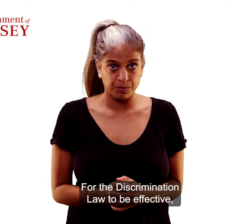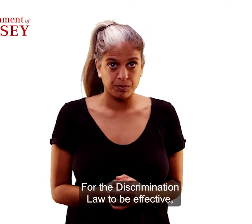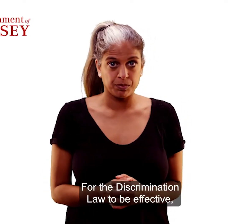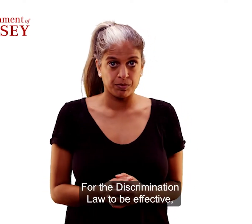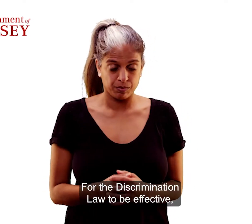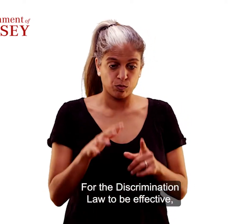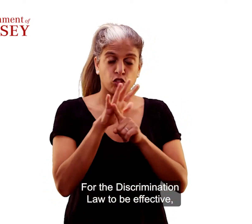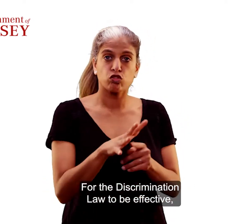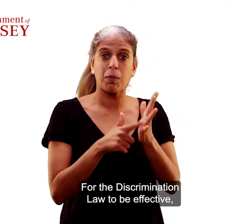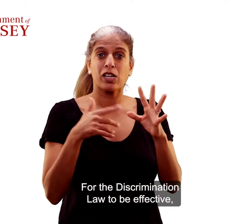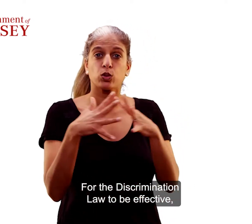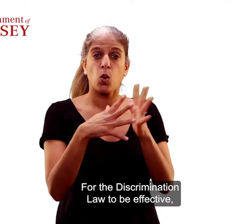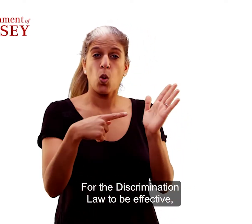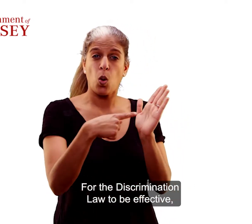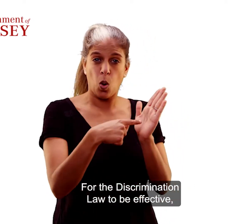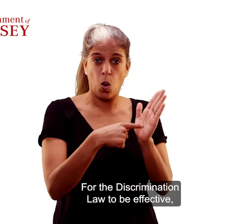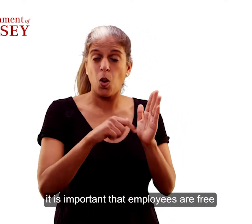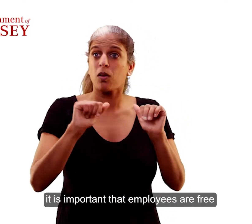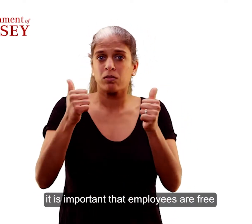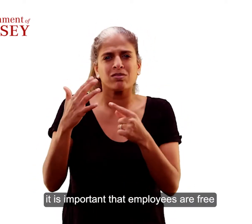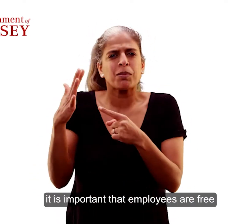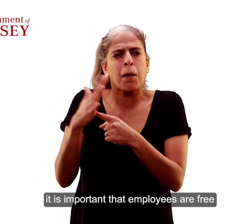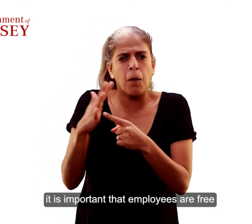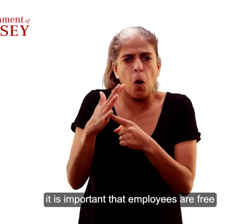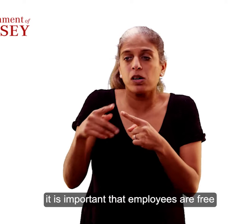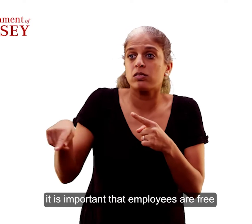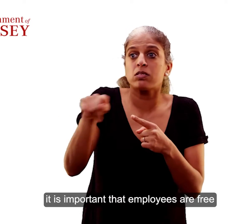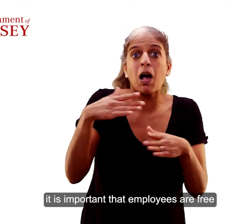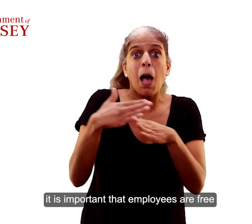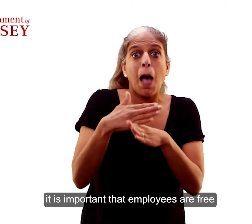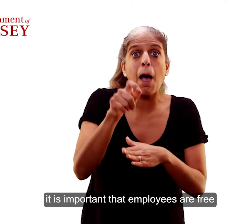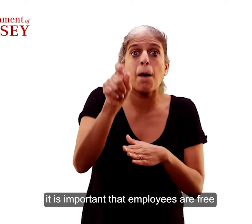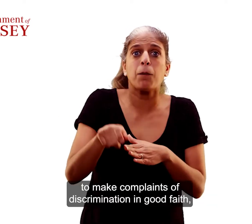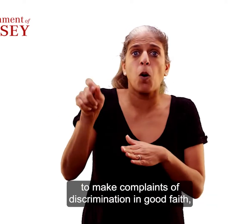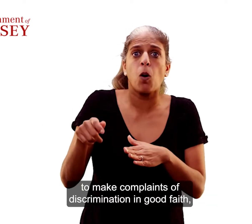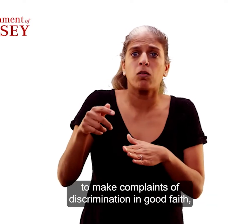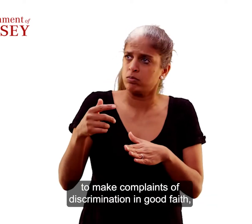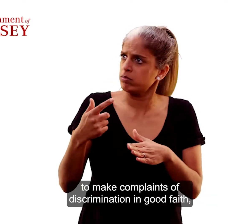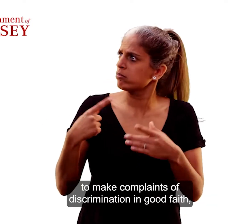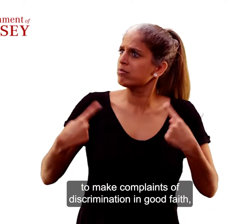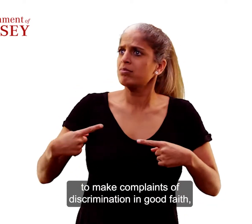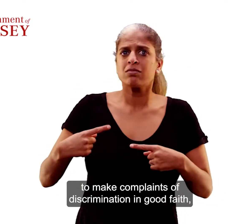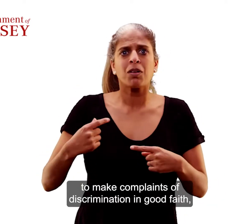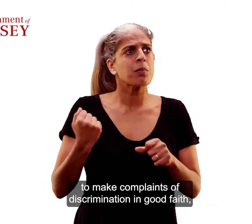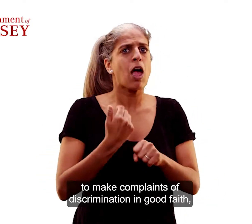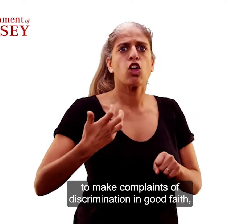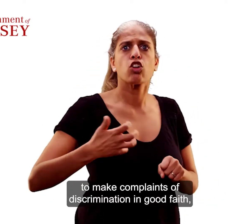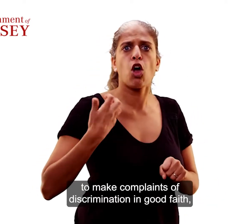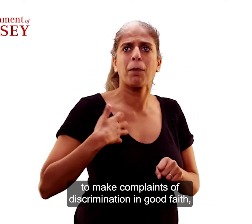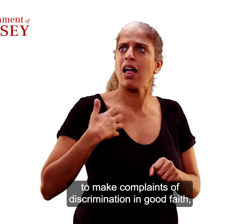For the discrimination law to be effective, it is important that employees are free to make complaints of discrimination in good